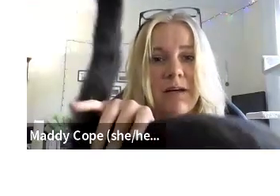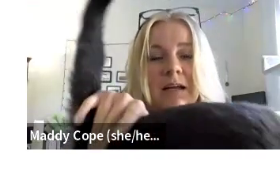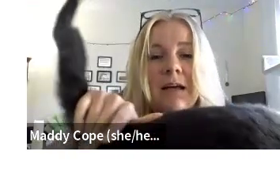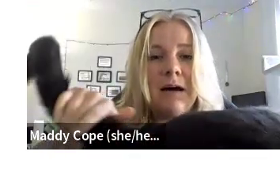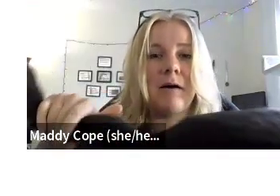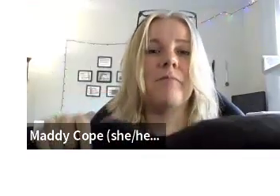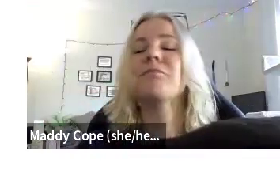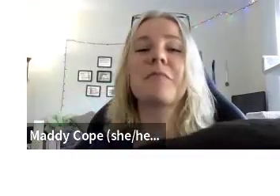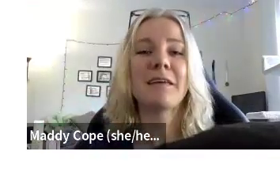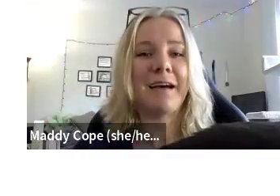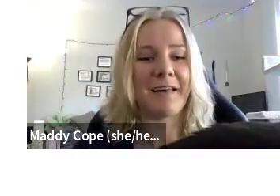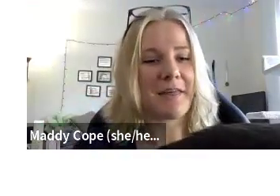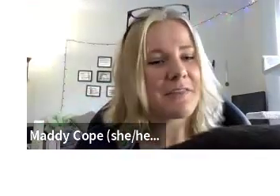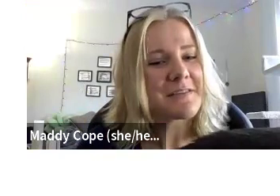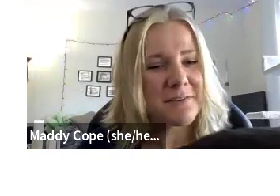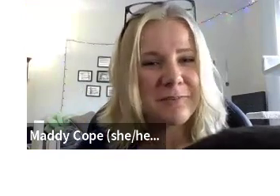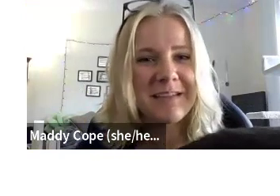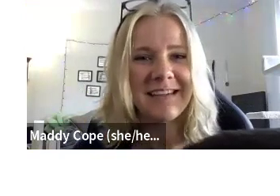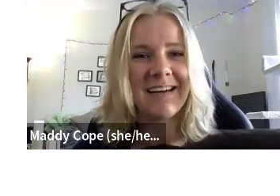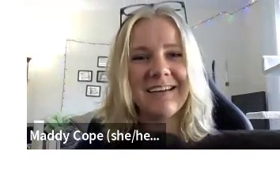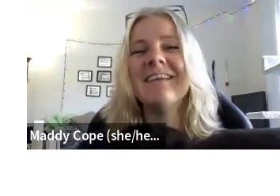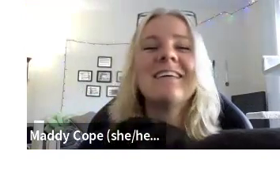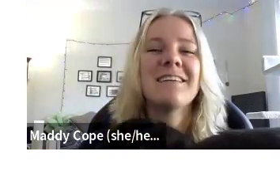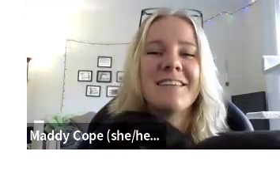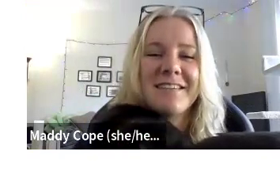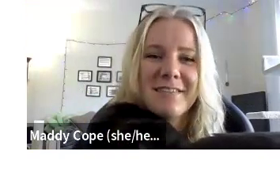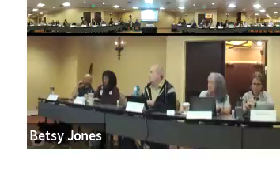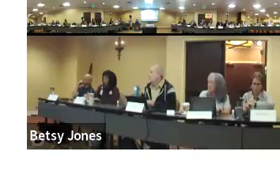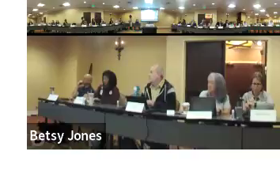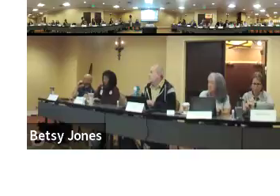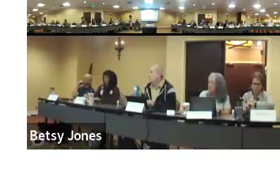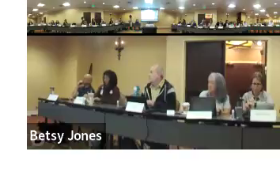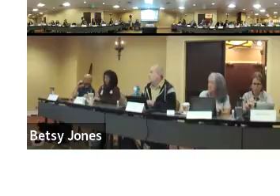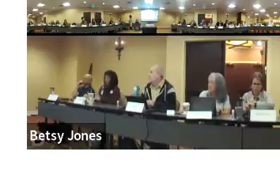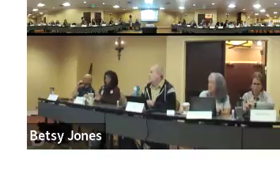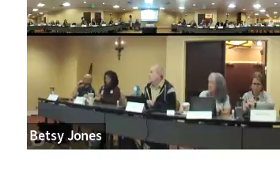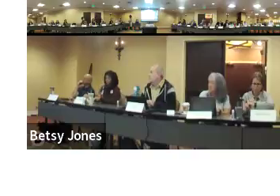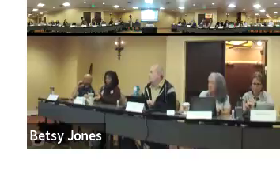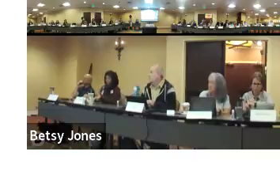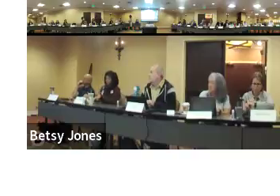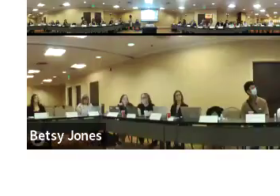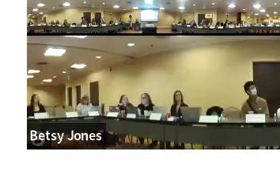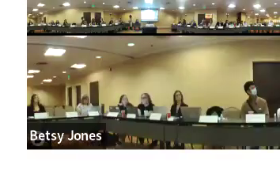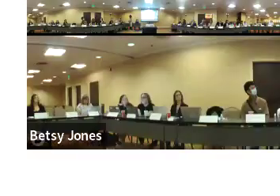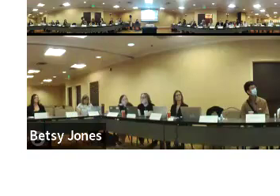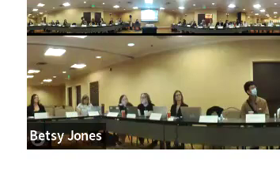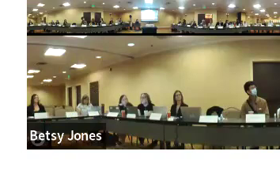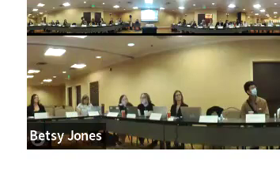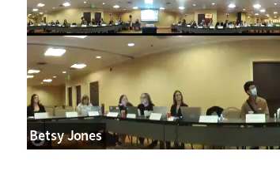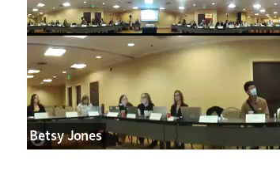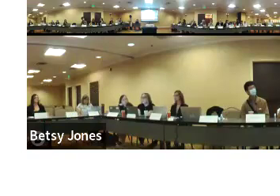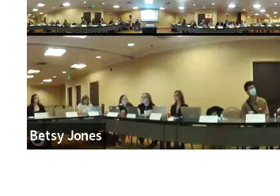but I think that's all for me. Yeah. Thank you, Maddie. This is Tisha again. Just a